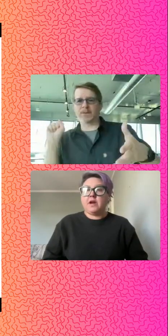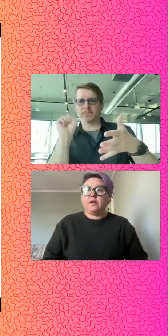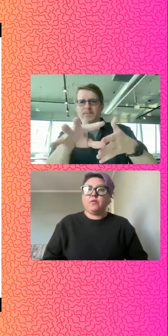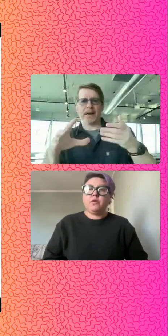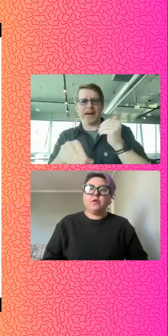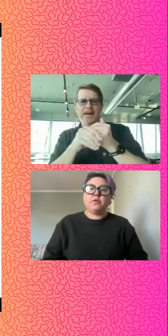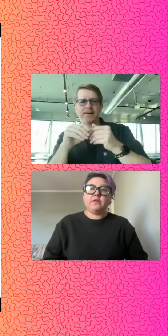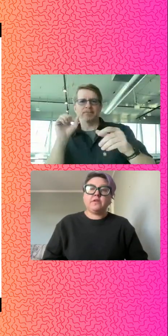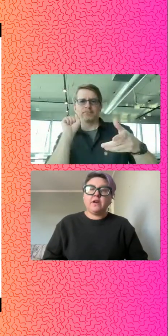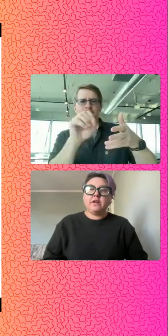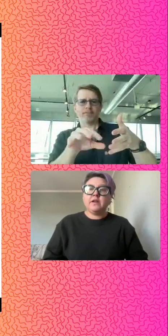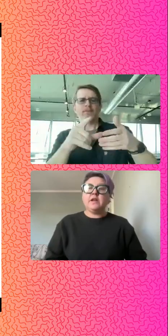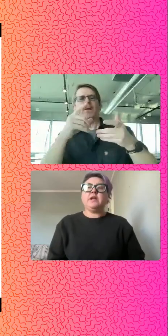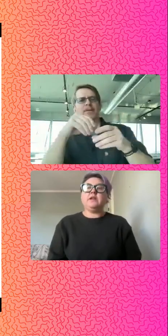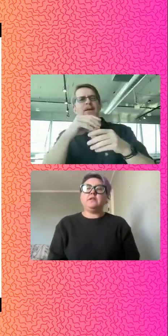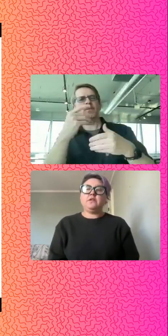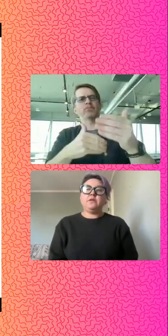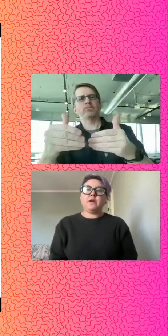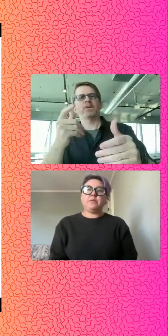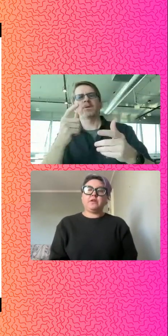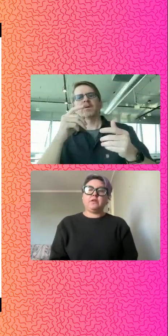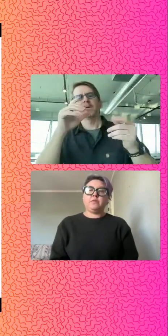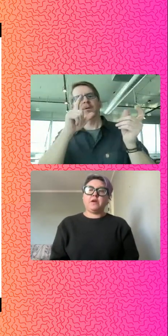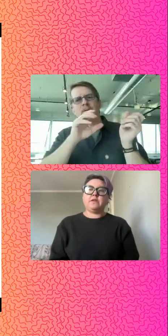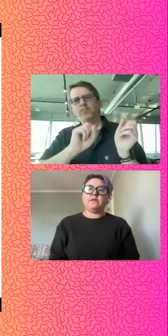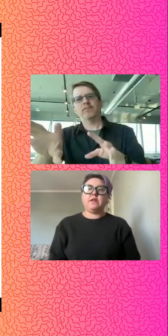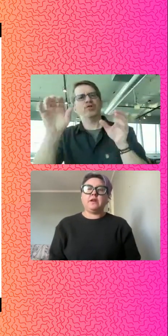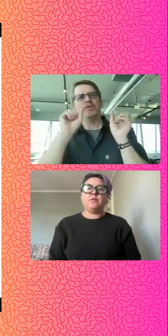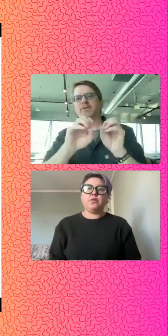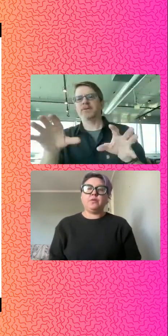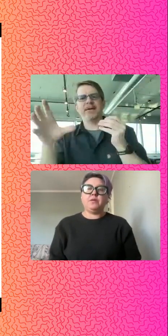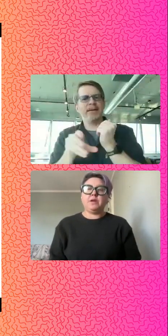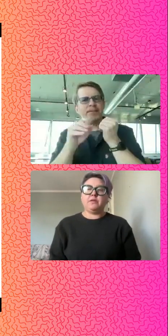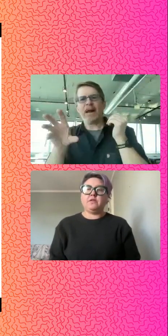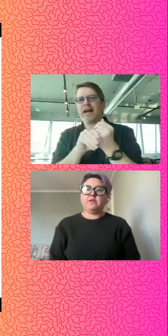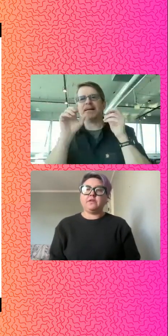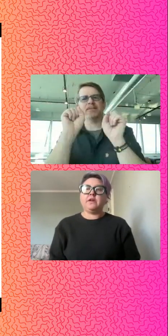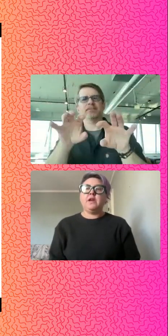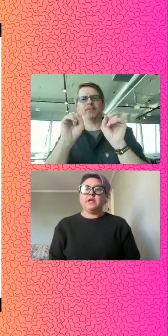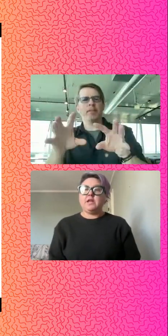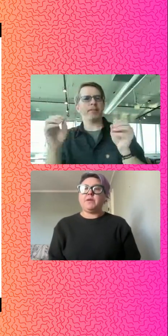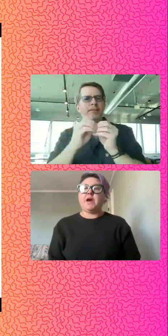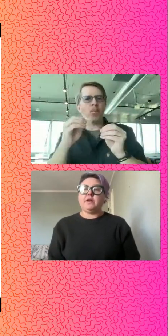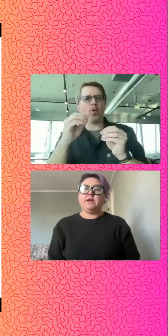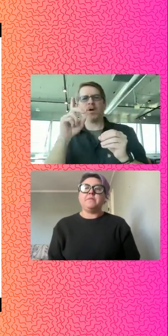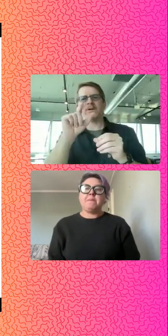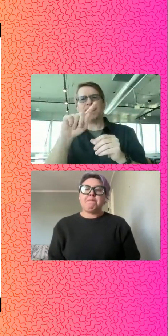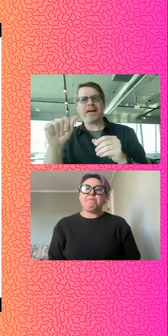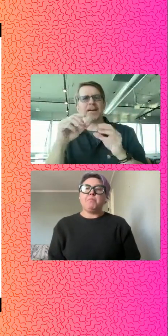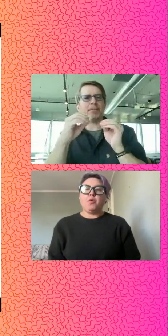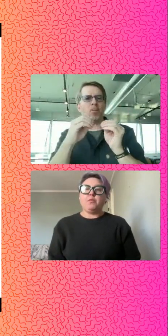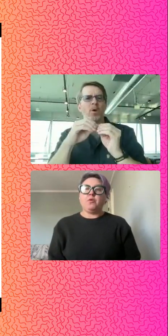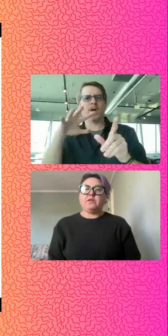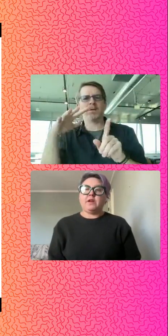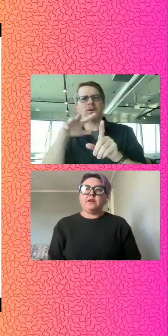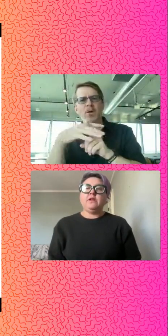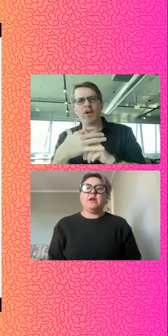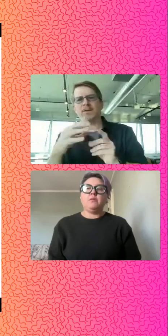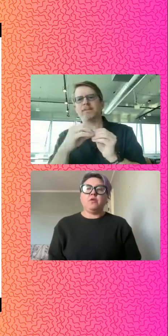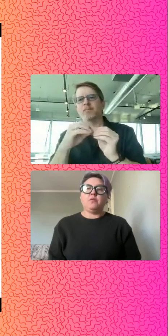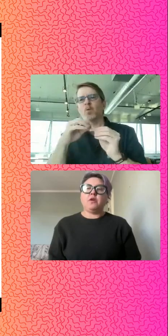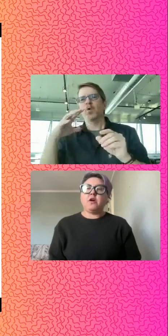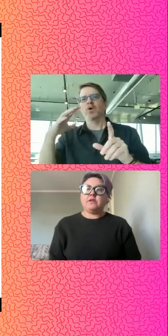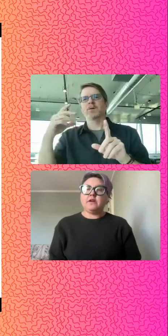able to add a word or a sign into that particular process, then it would be able to just keep adding more and more